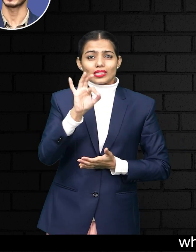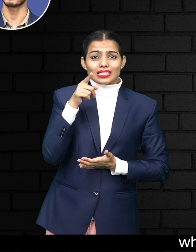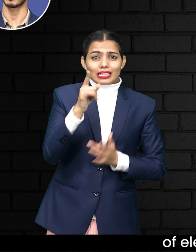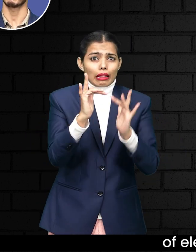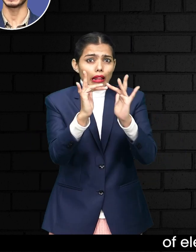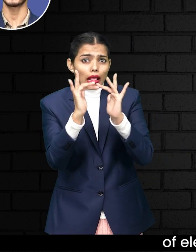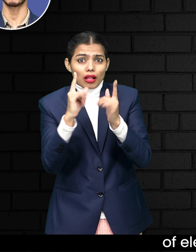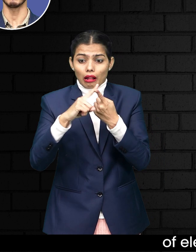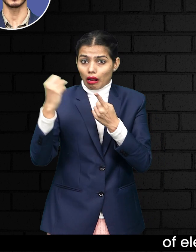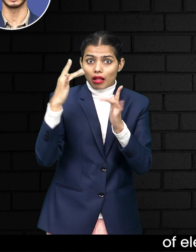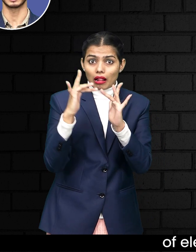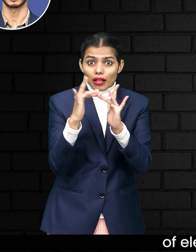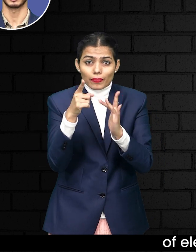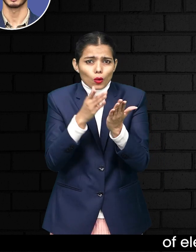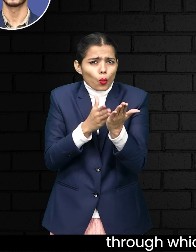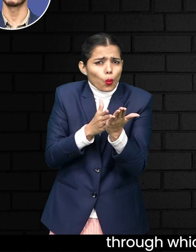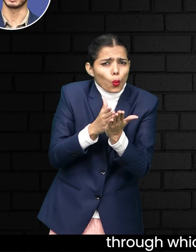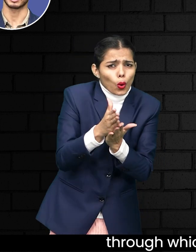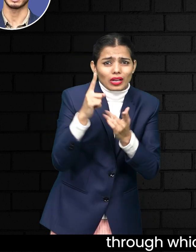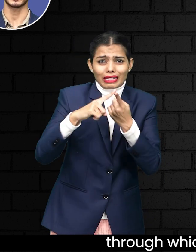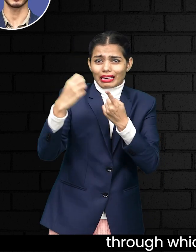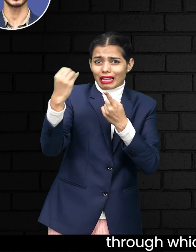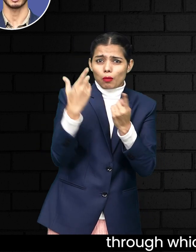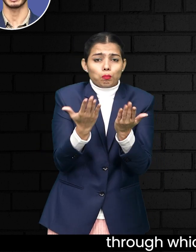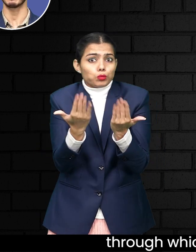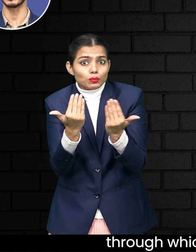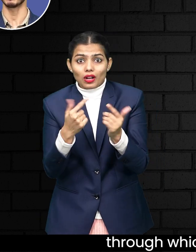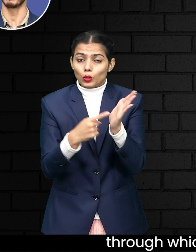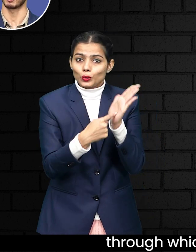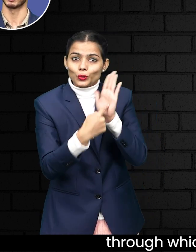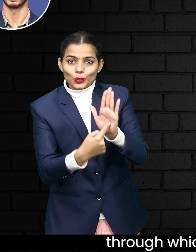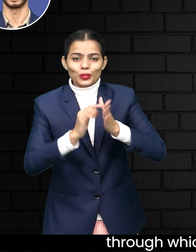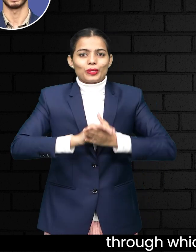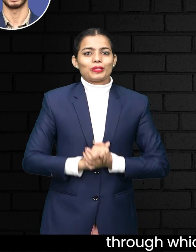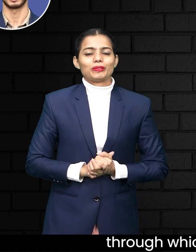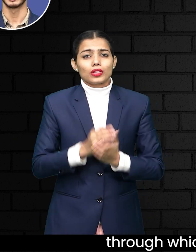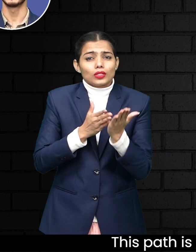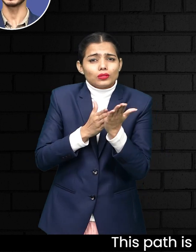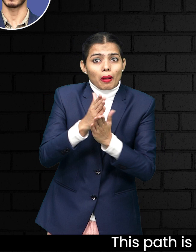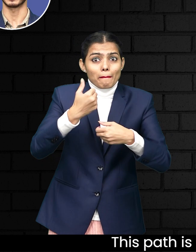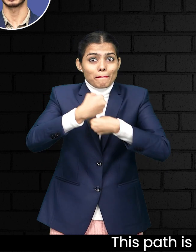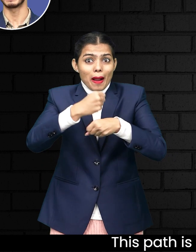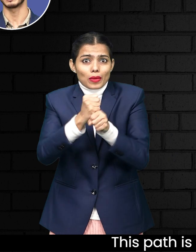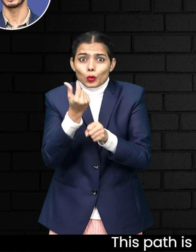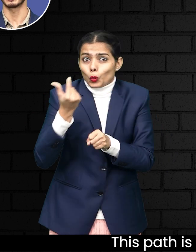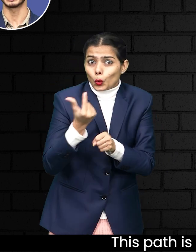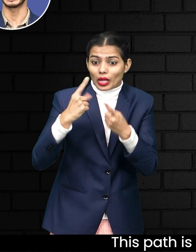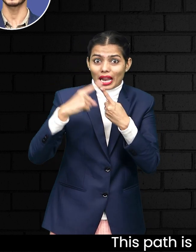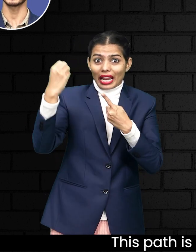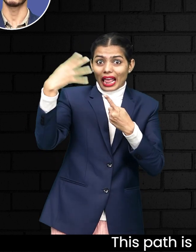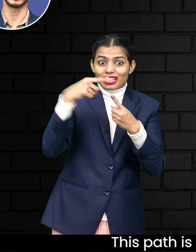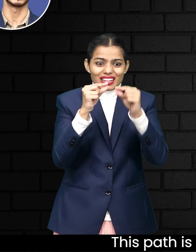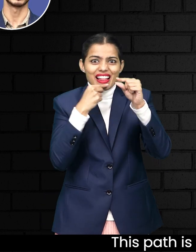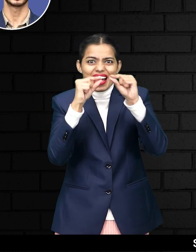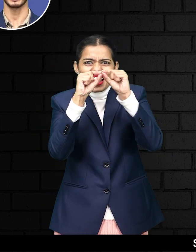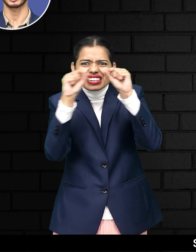which has a network of electric components through which electrons are able to flow. This path is made using